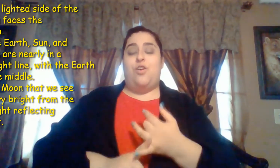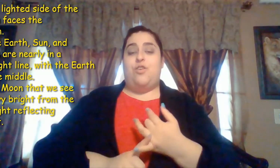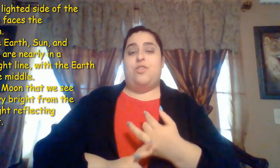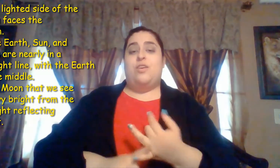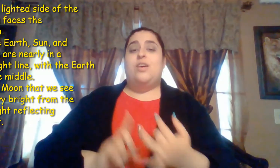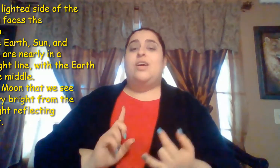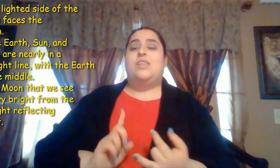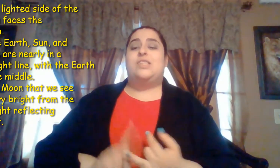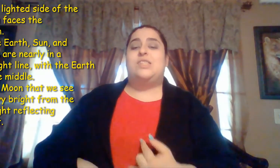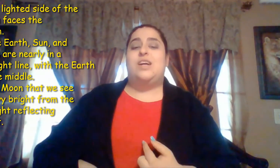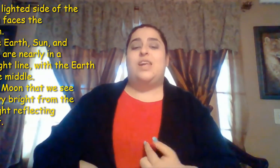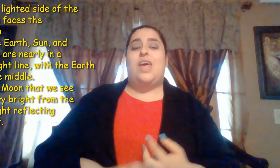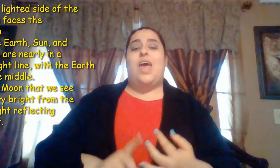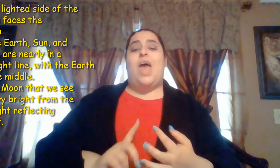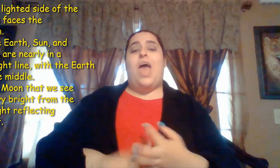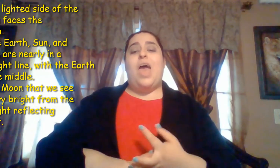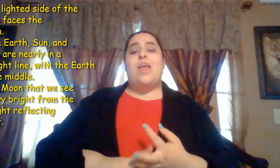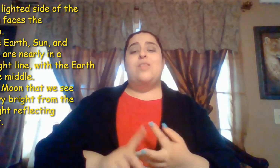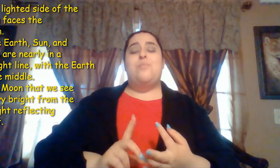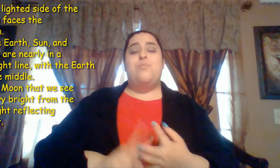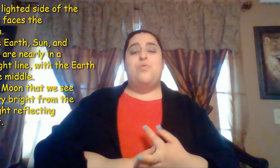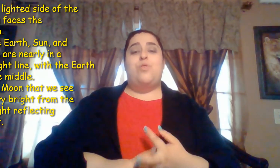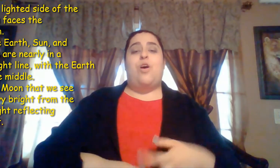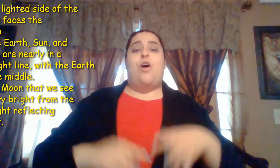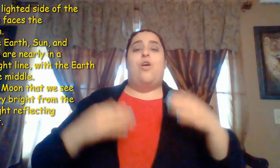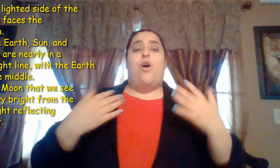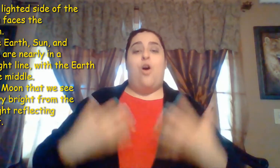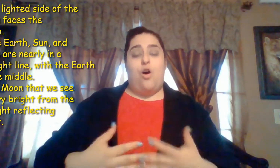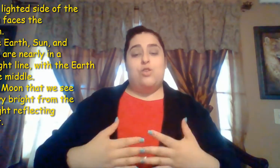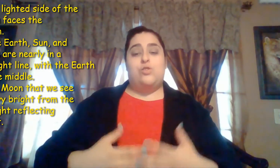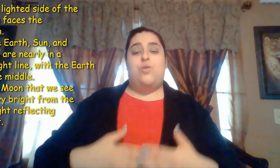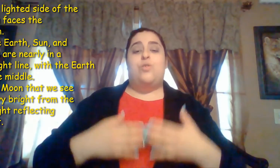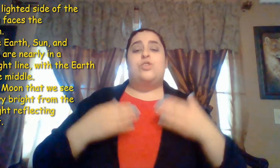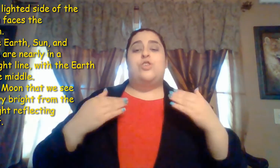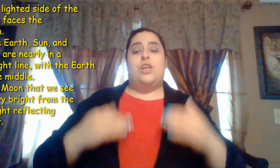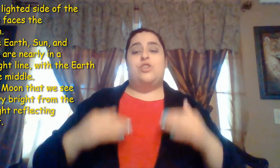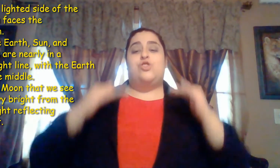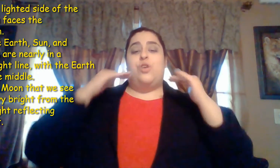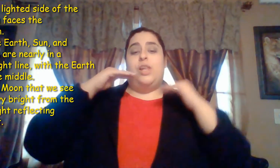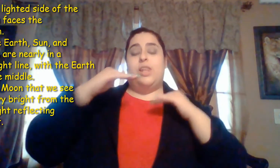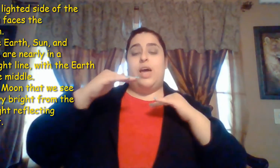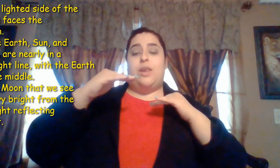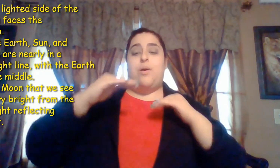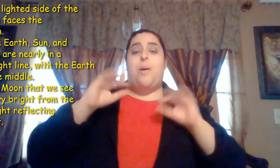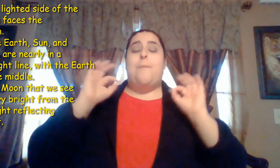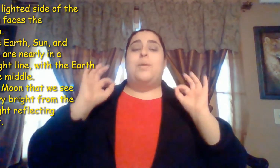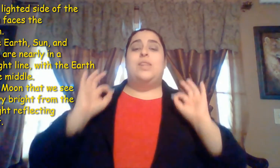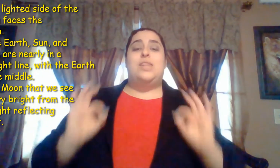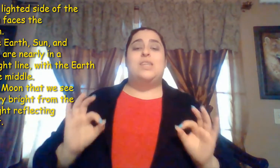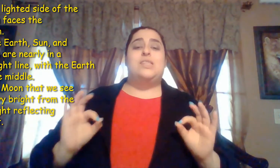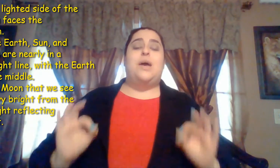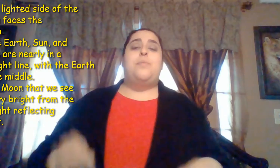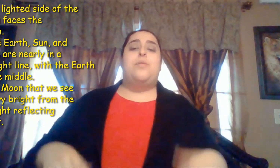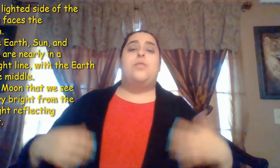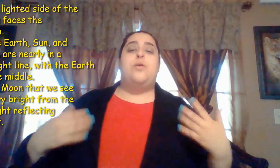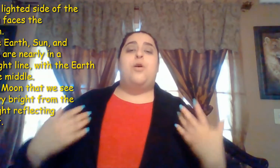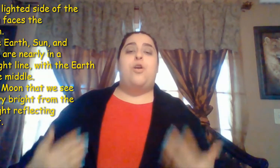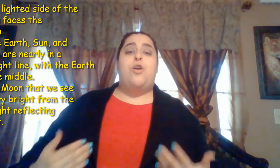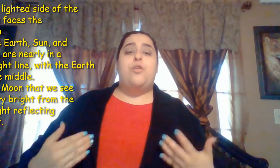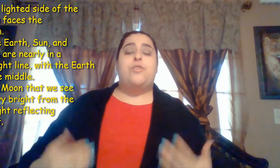earth, the sun, and the moon are also in a straight line. But this time, the earth